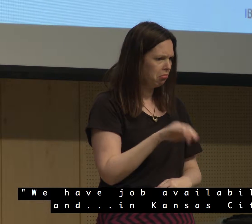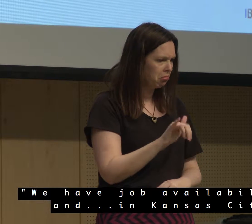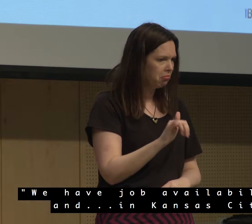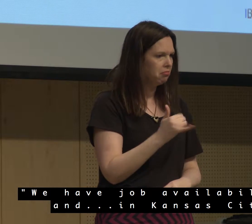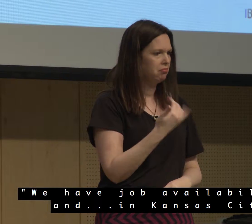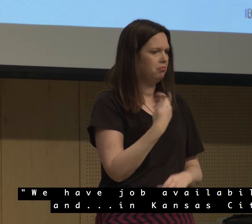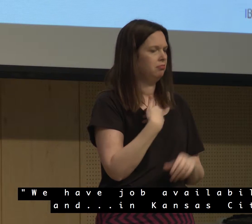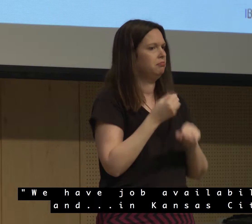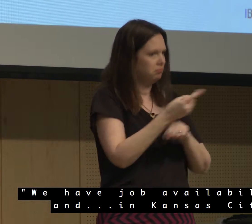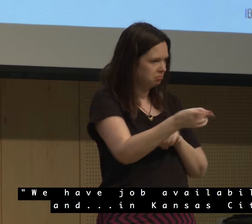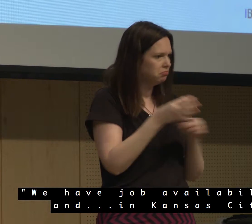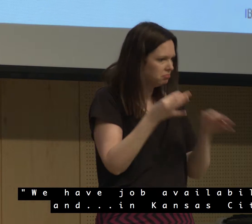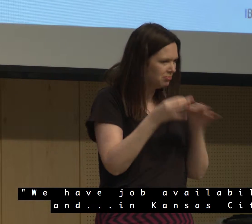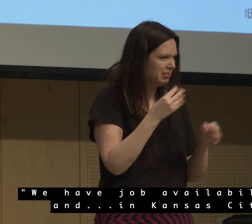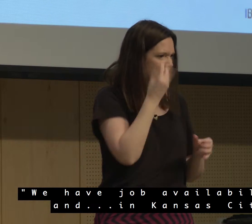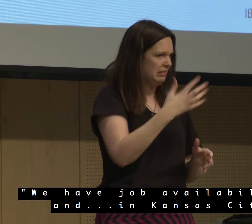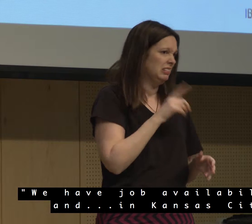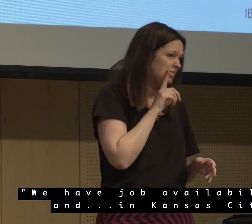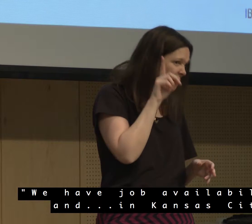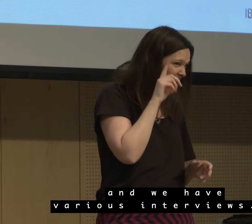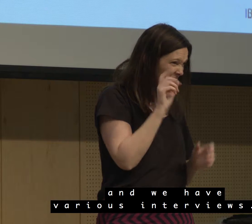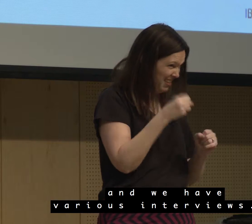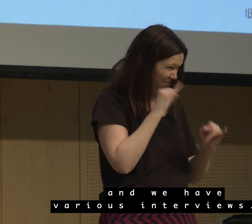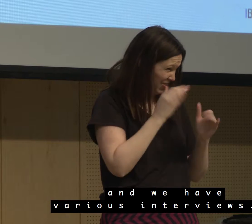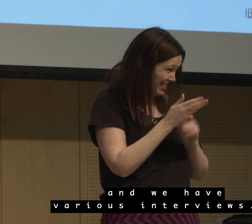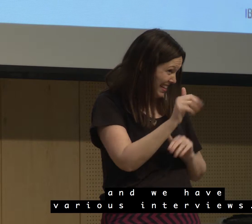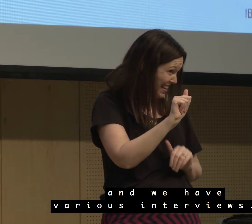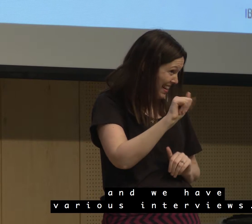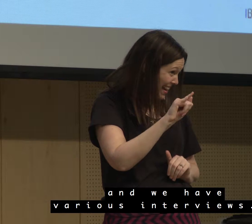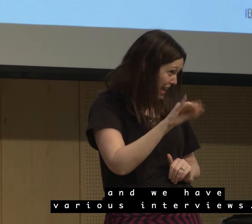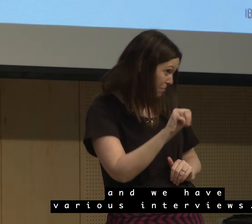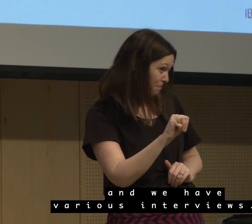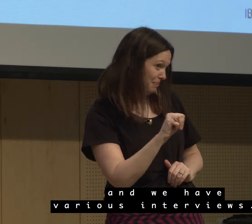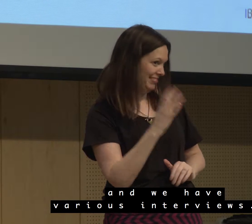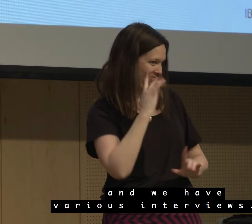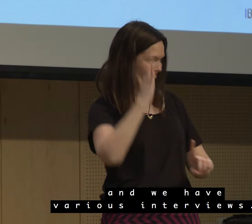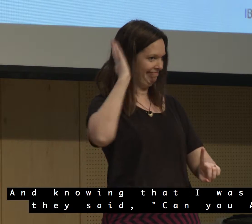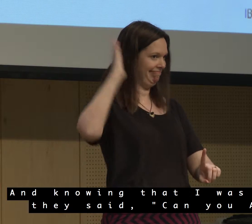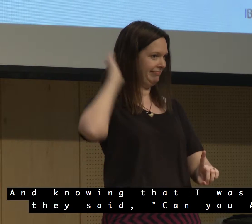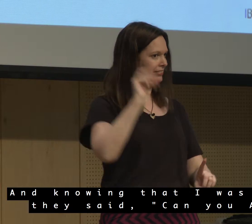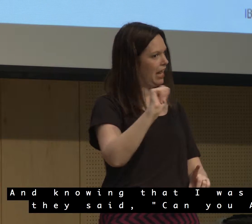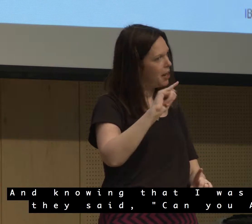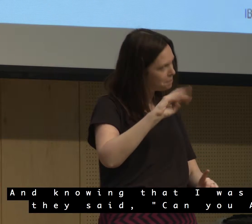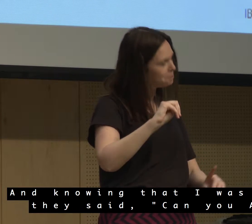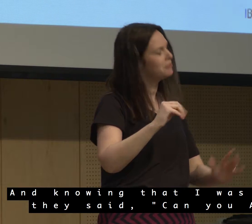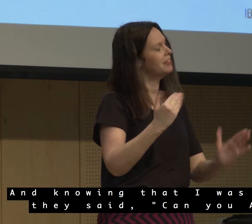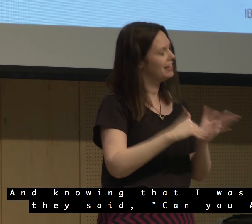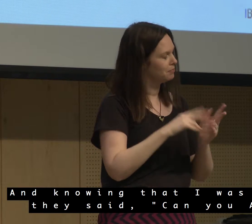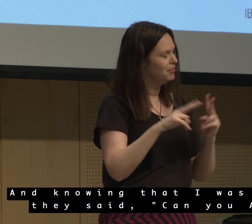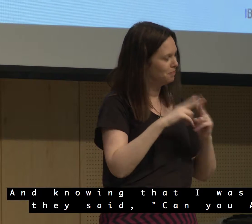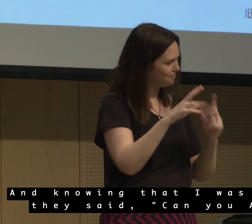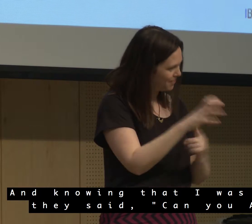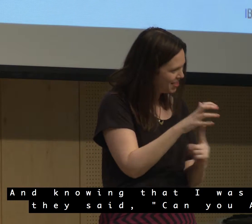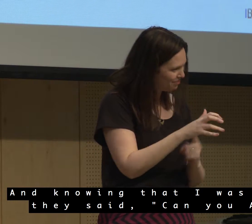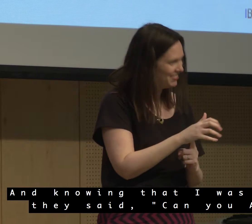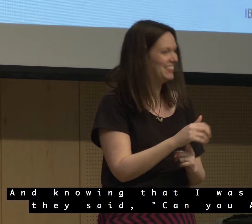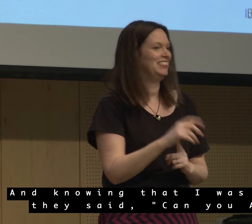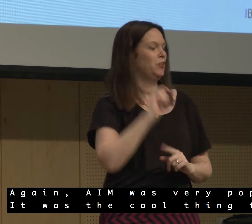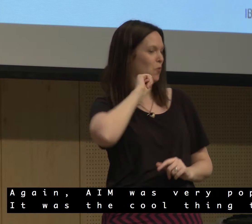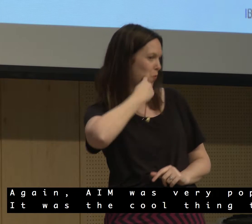availabilities and in Kansas City, and we have various interviews. And knowing that I was deaf, they said, can you AIM?